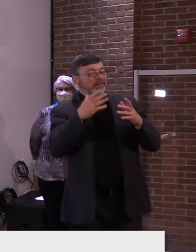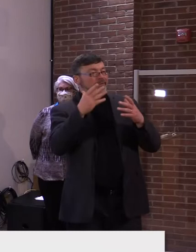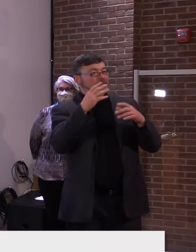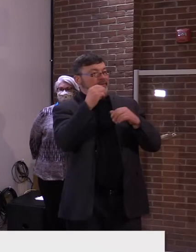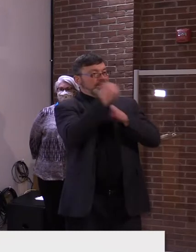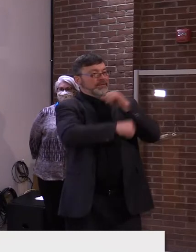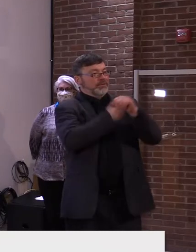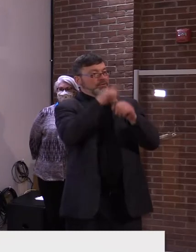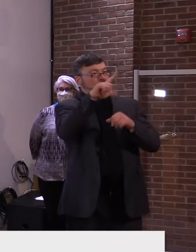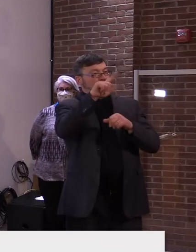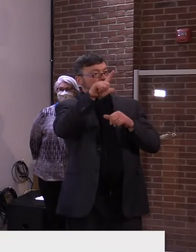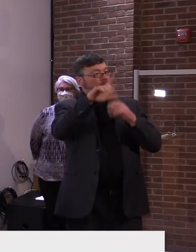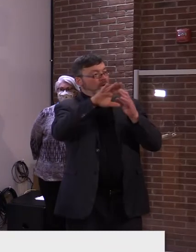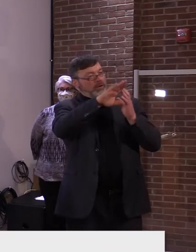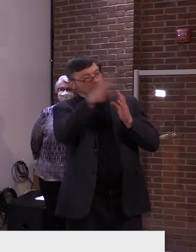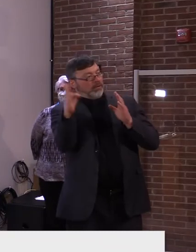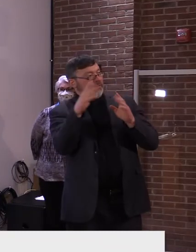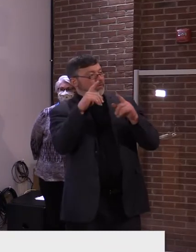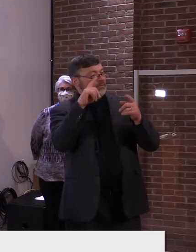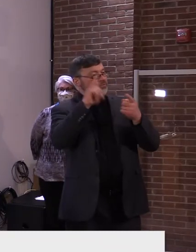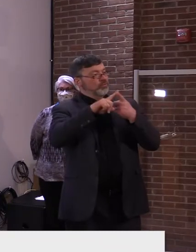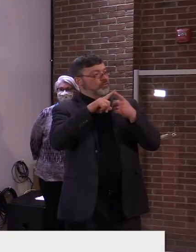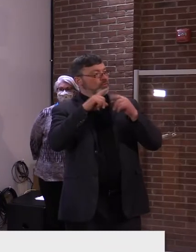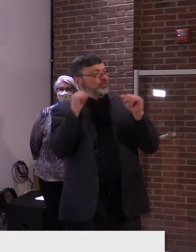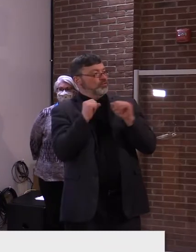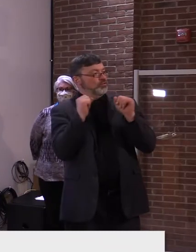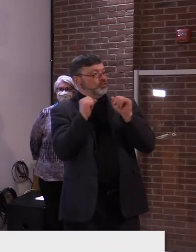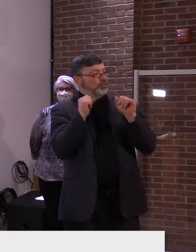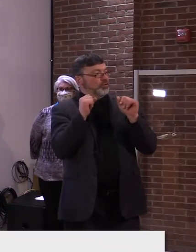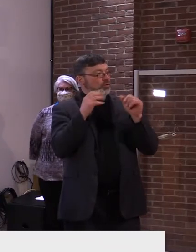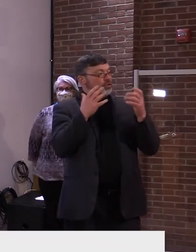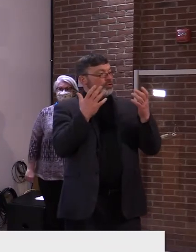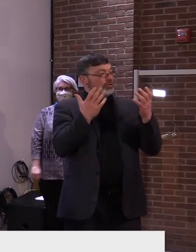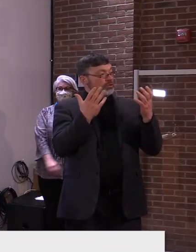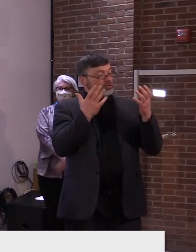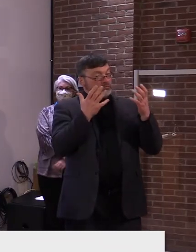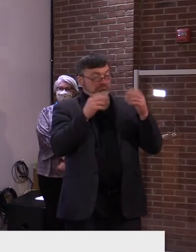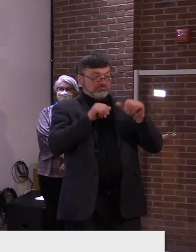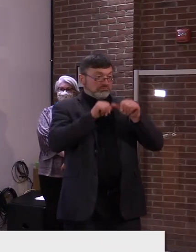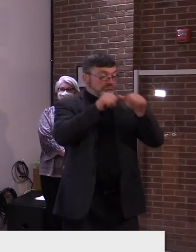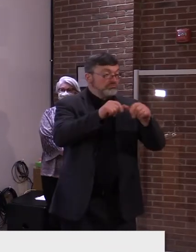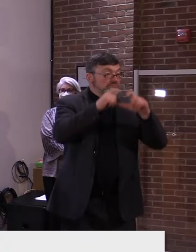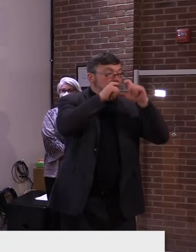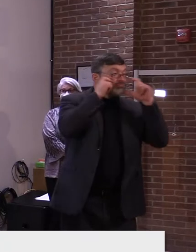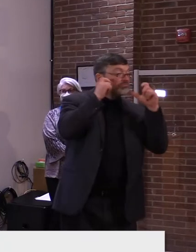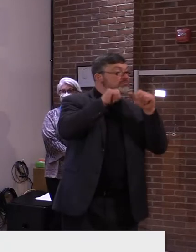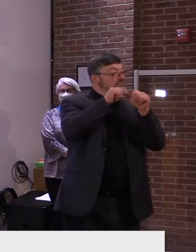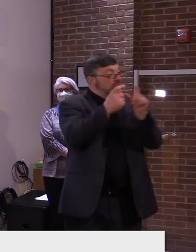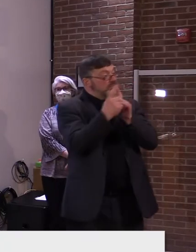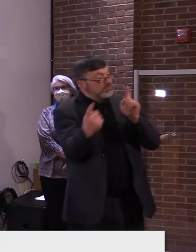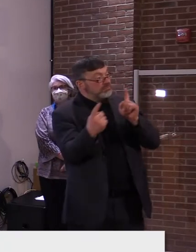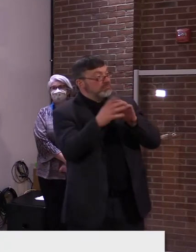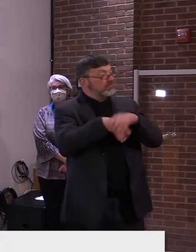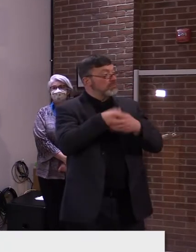continuing to do those behaviors, even though life will be markedly different, and I hope for all improved.